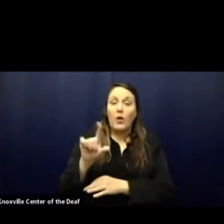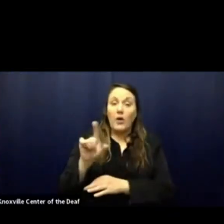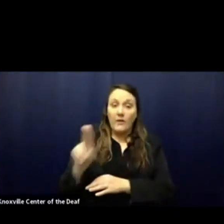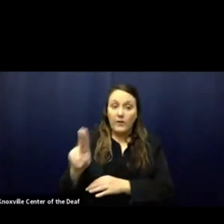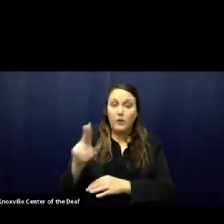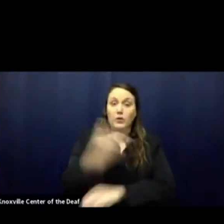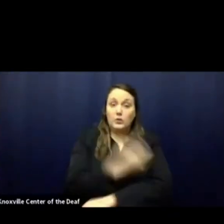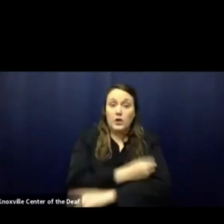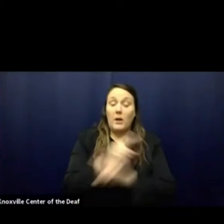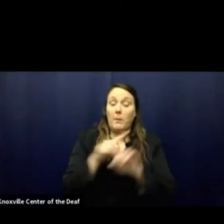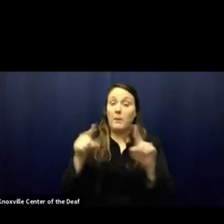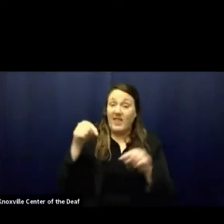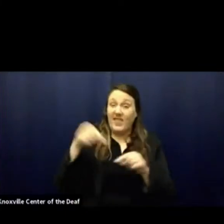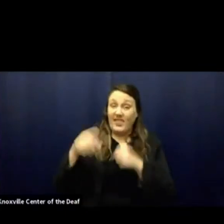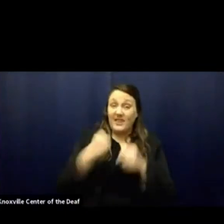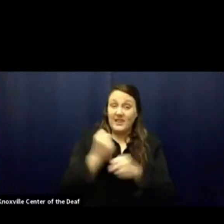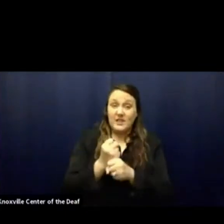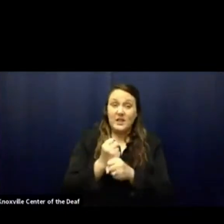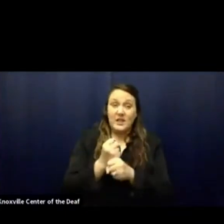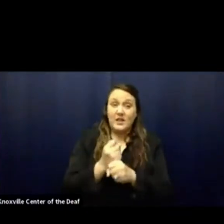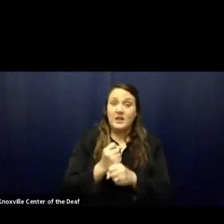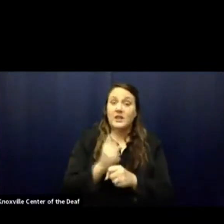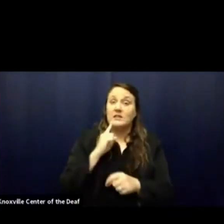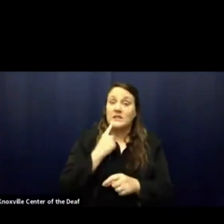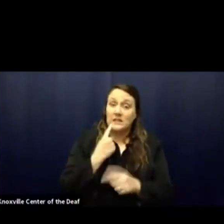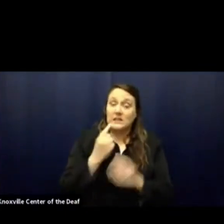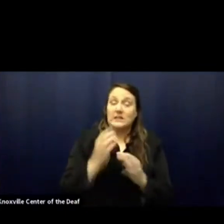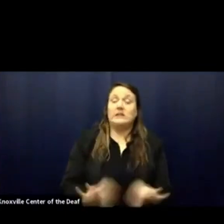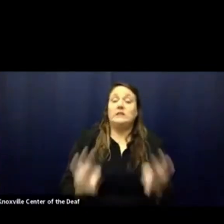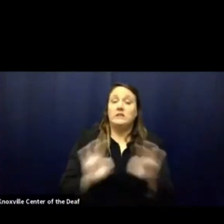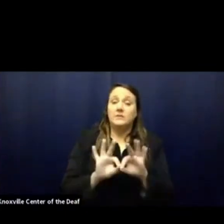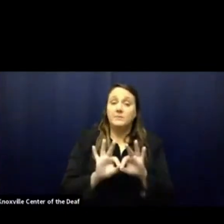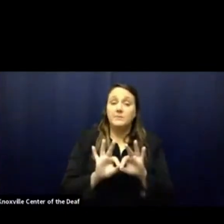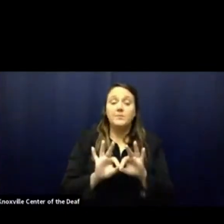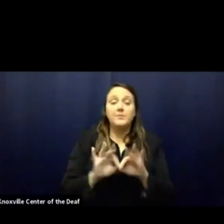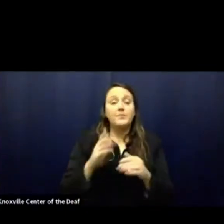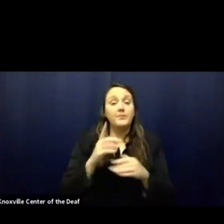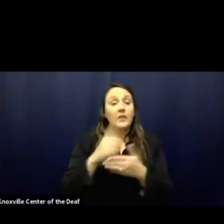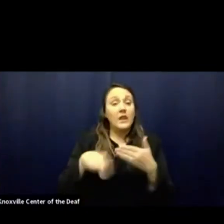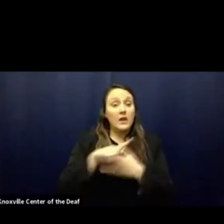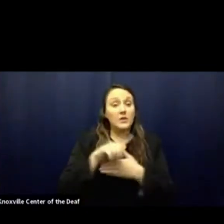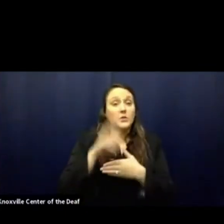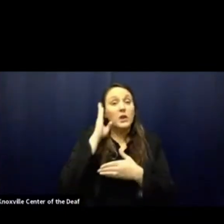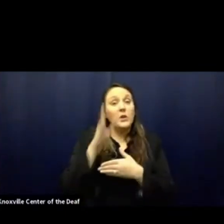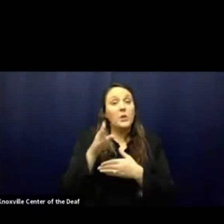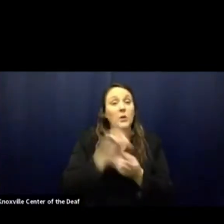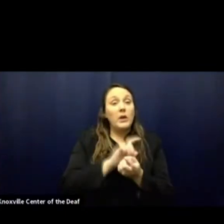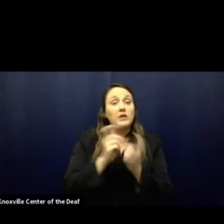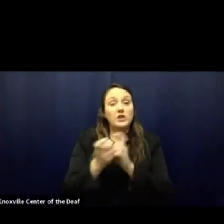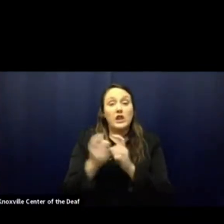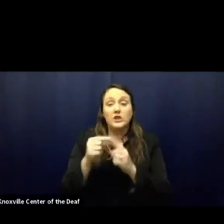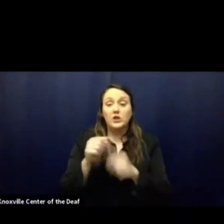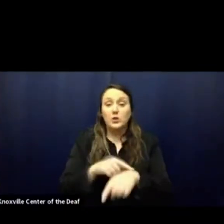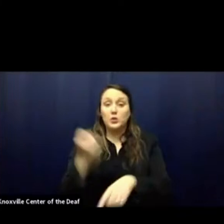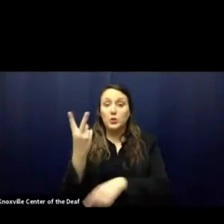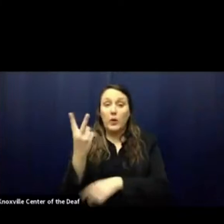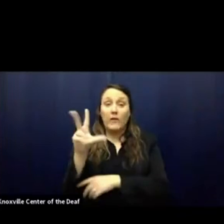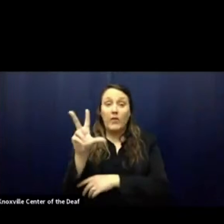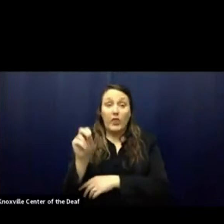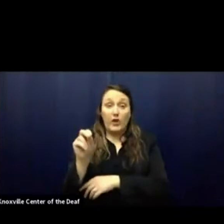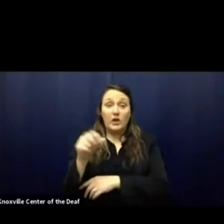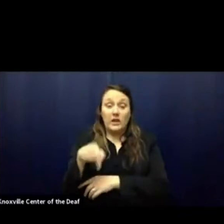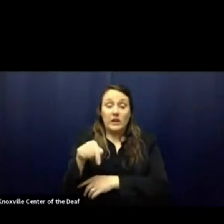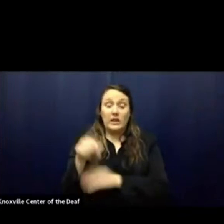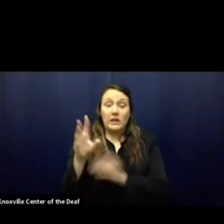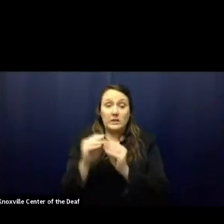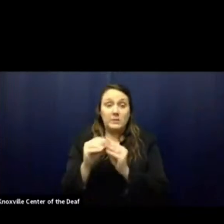especially important. Next week, we will move our media briefings to 12:30 on Tuesdays and Thursdays.